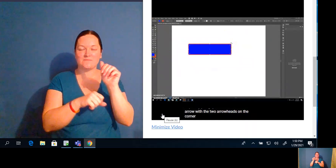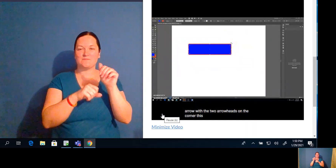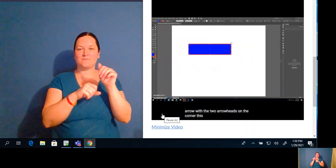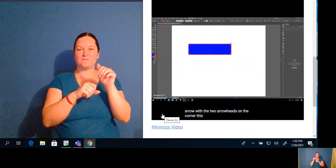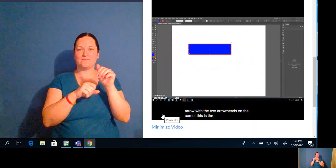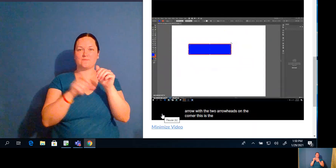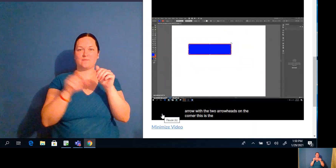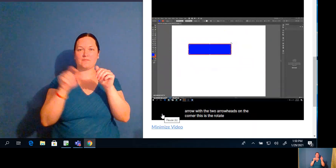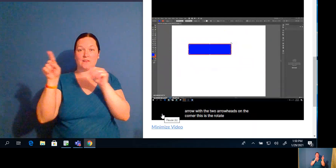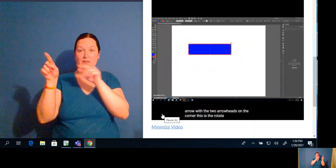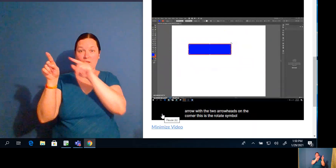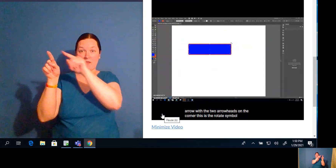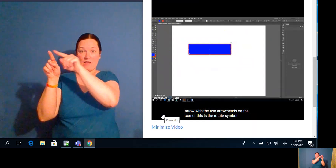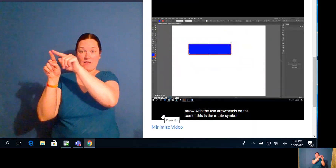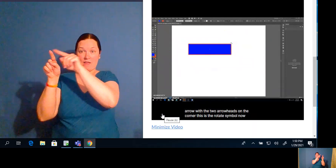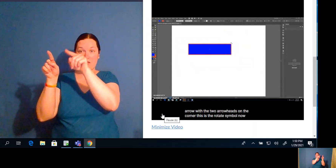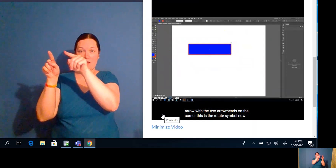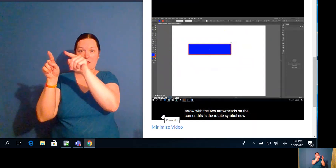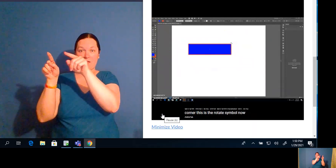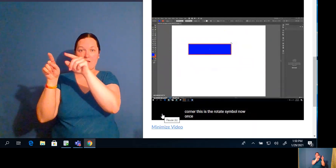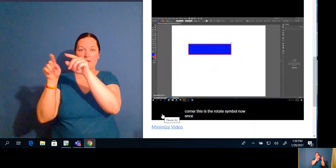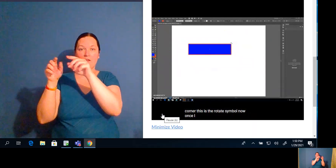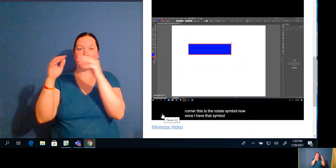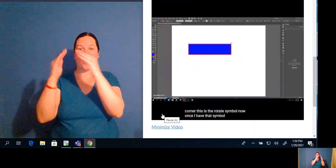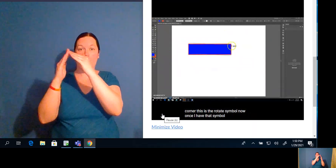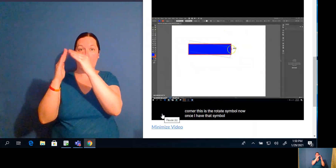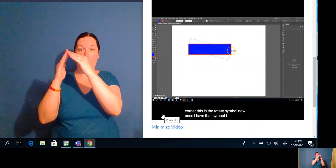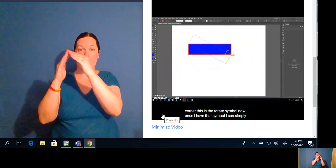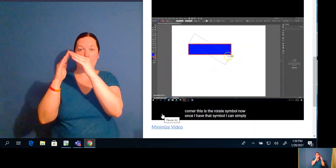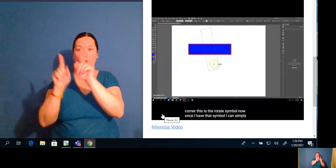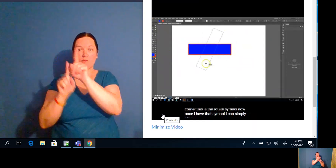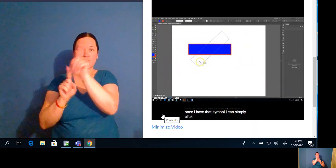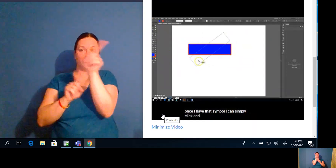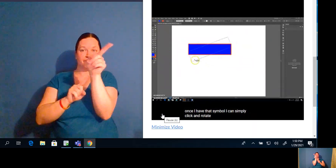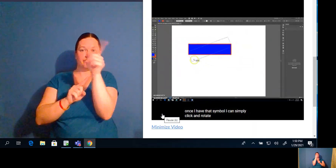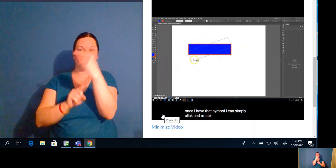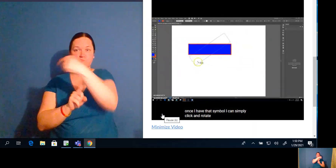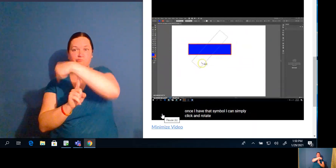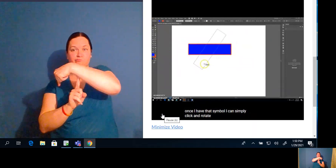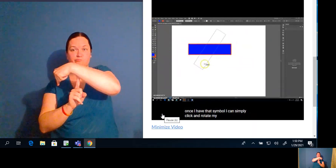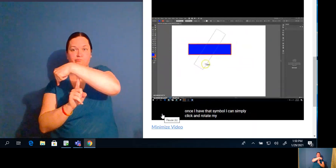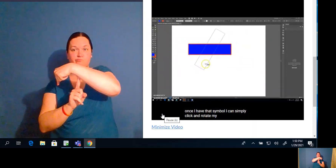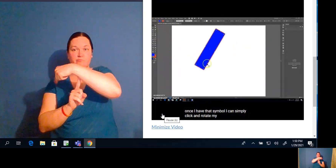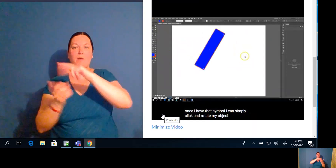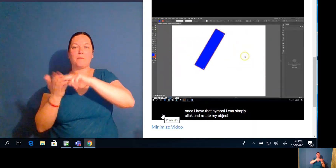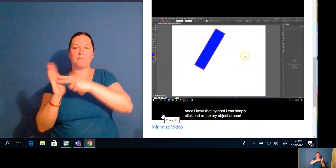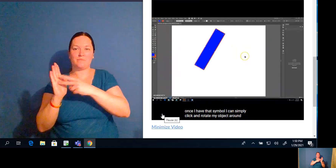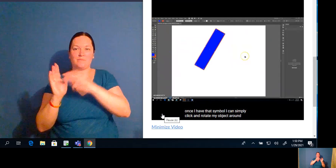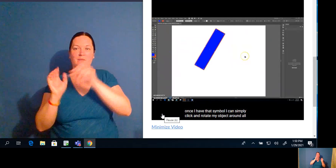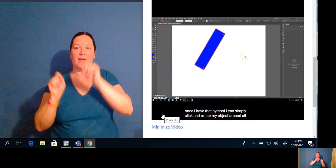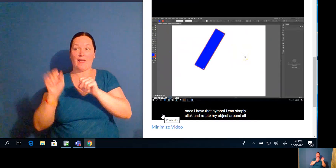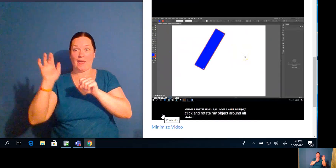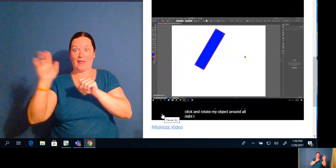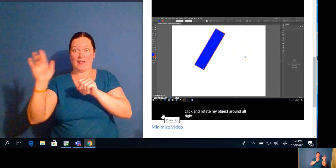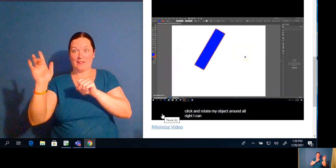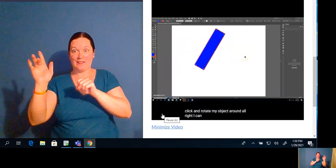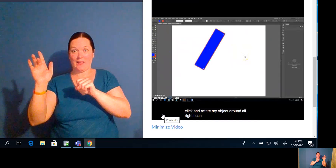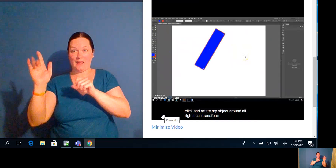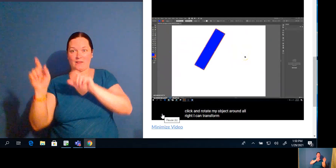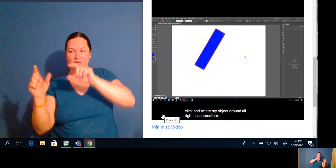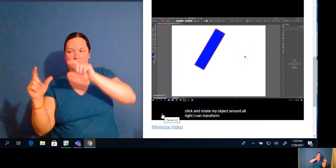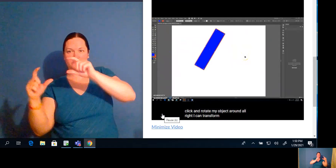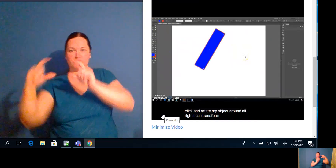on the corner. This is the rotate symbol. Now, once I have that symbol, I can simply click and rotate my object around. All